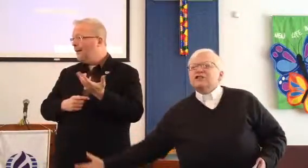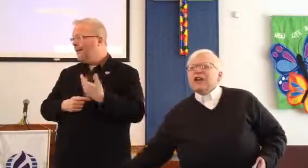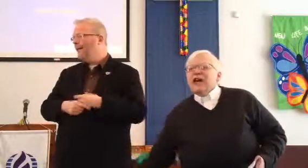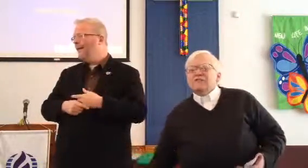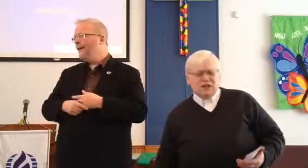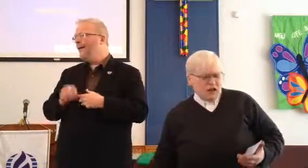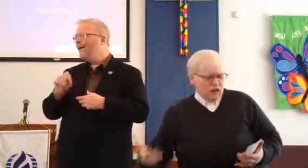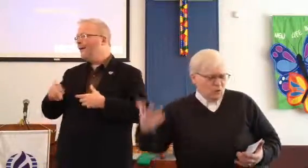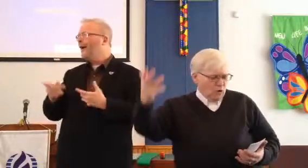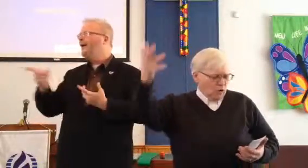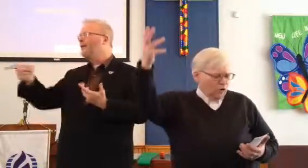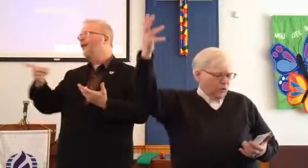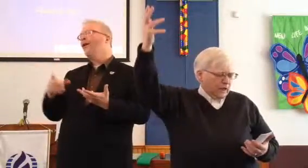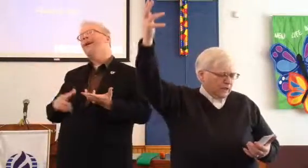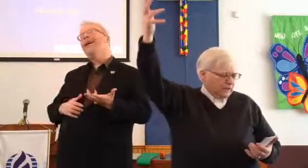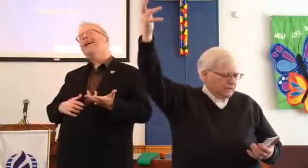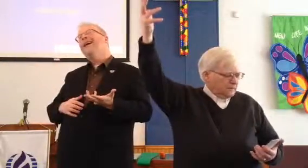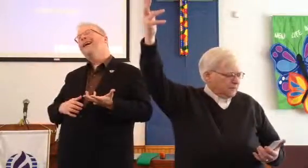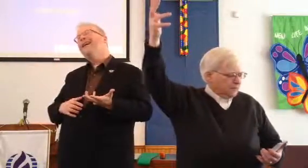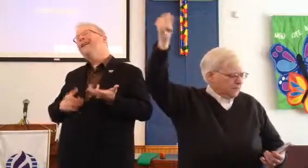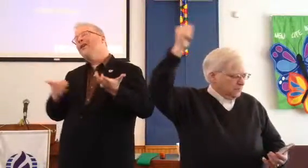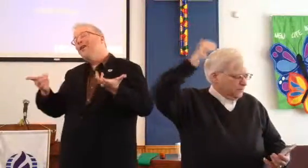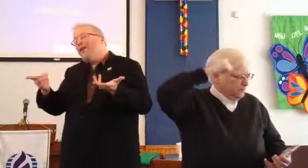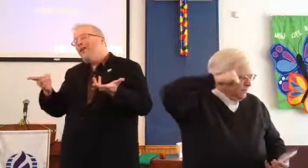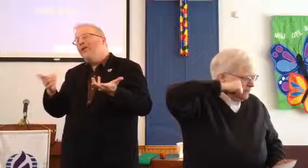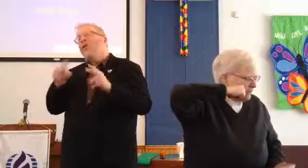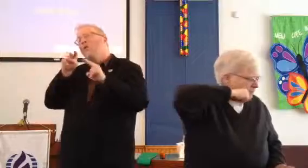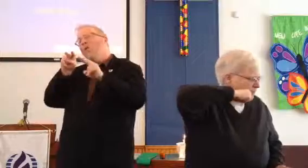rose into heaven on a whirlwind,